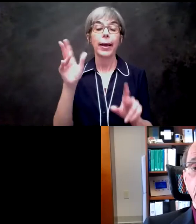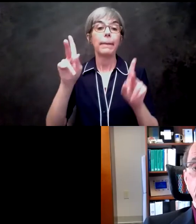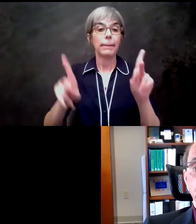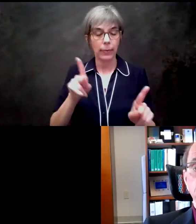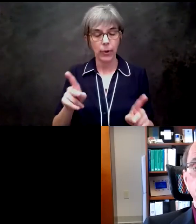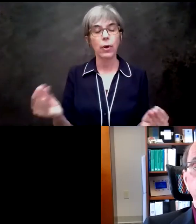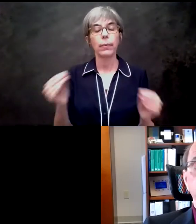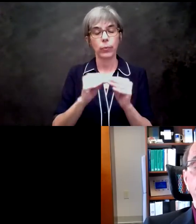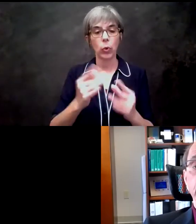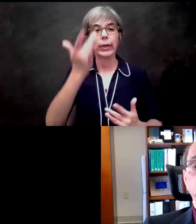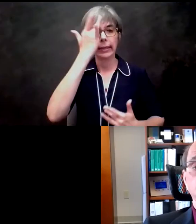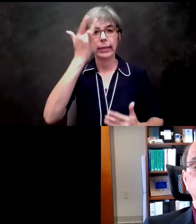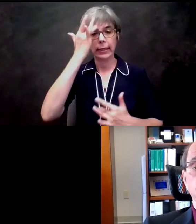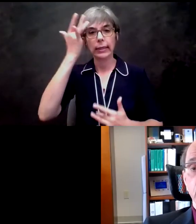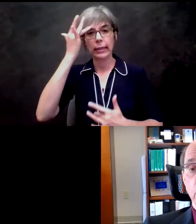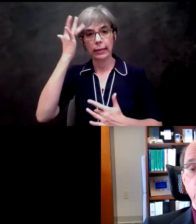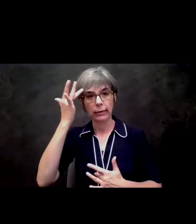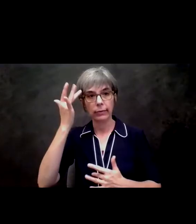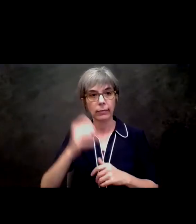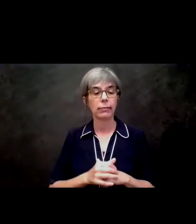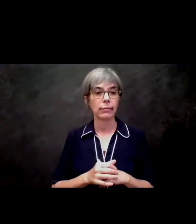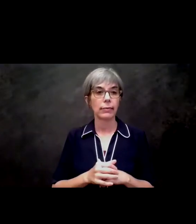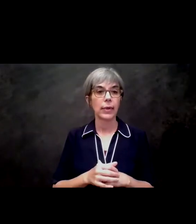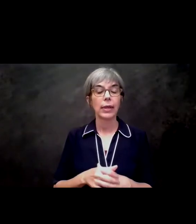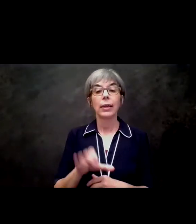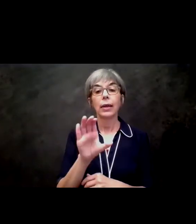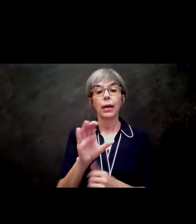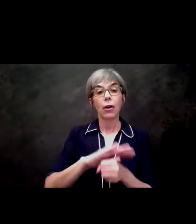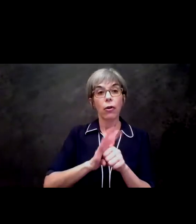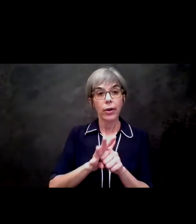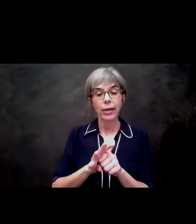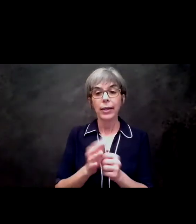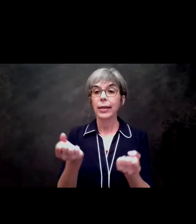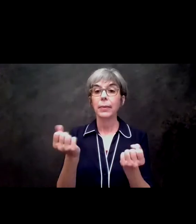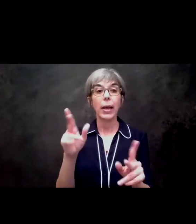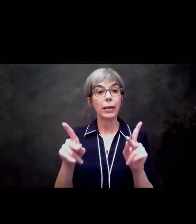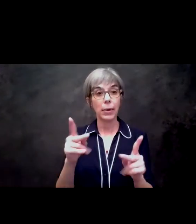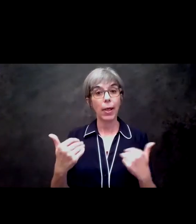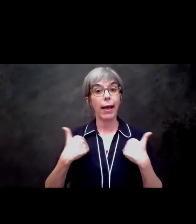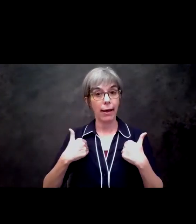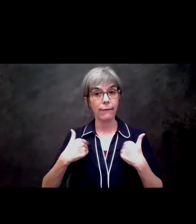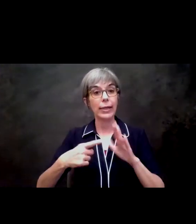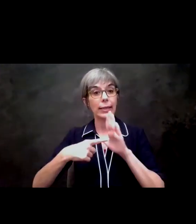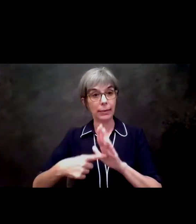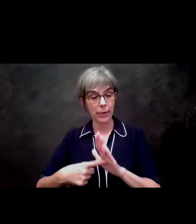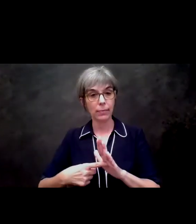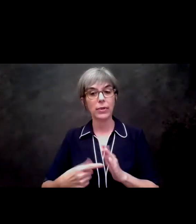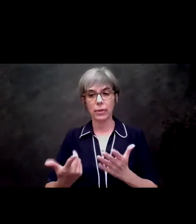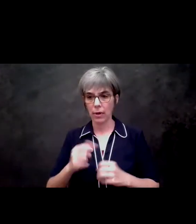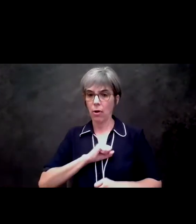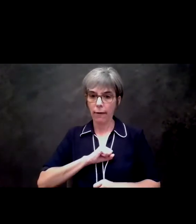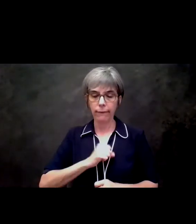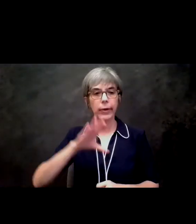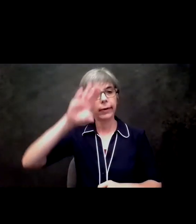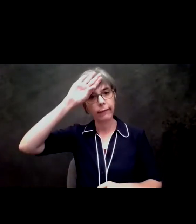been individuals experiencing symptoms of COVID-19, not asymptomatic people. Based on information gathered